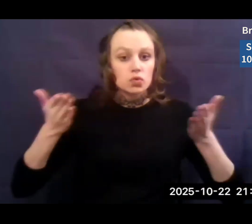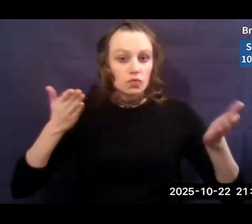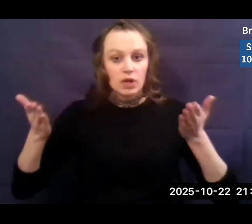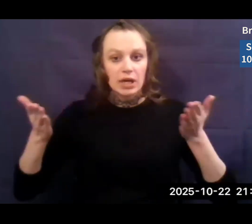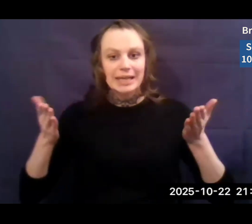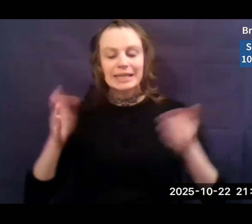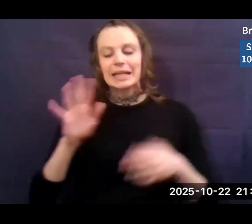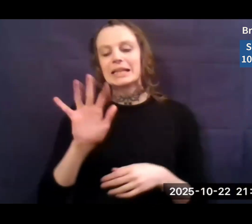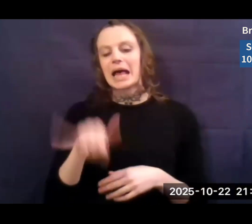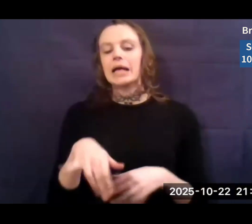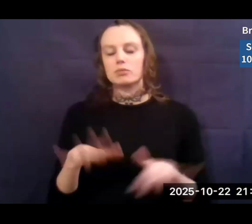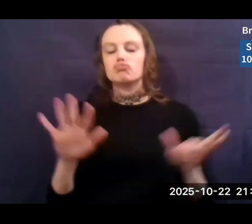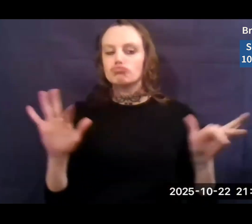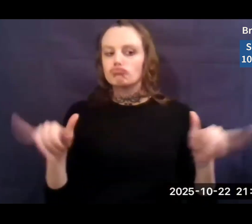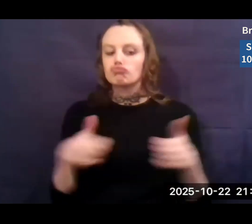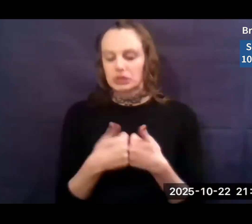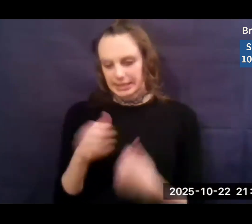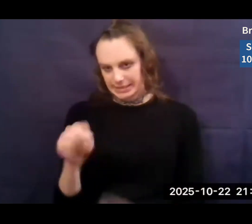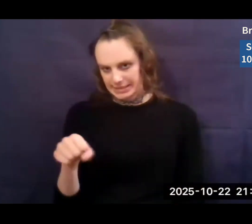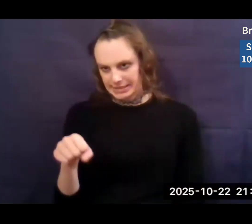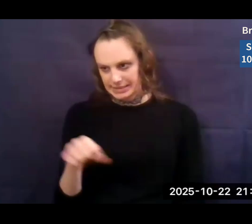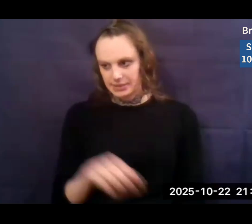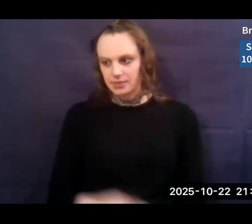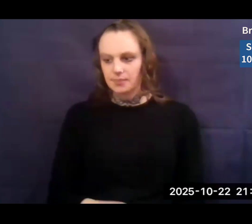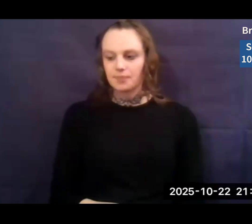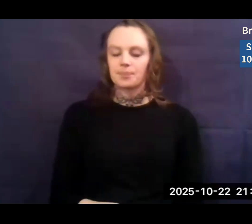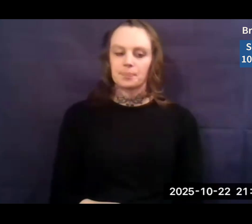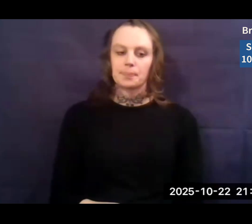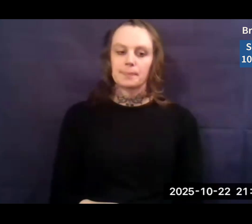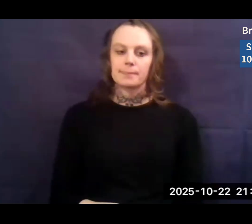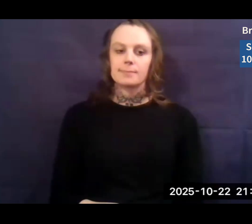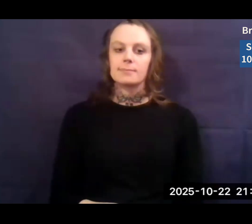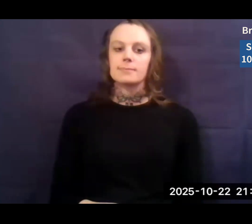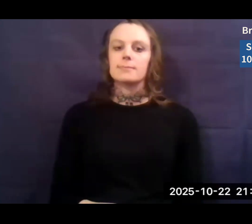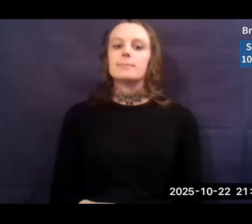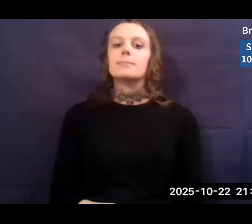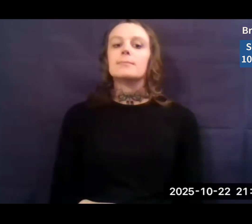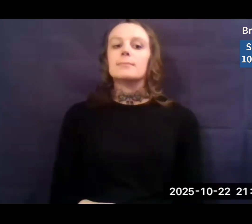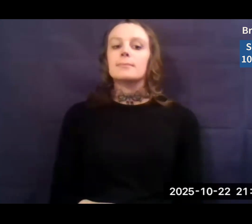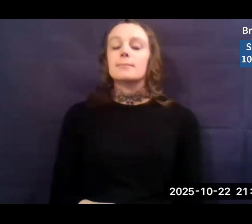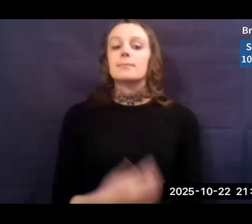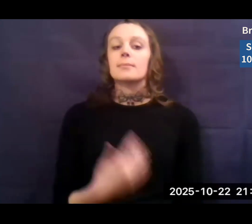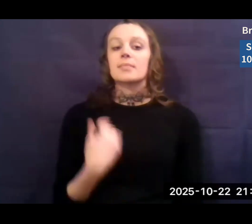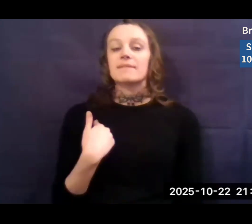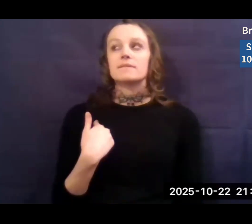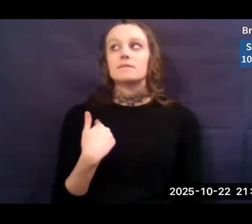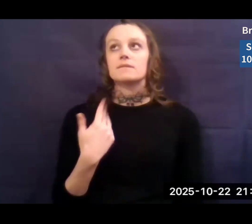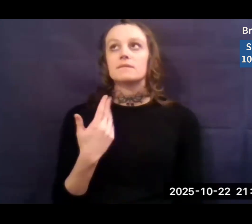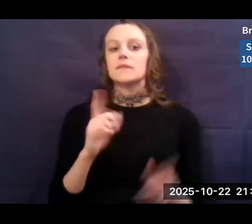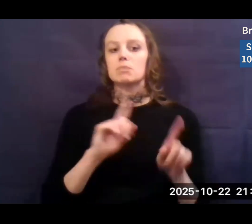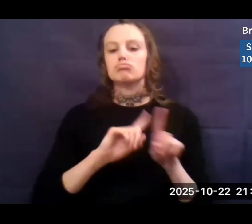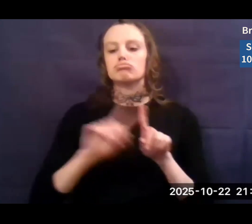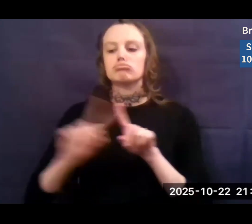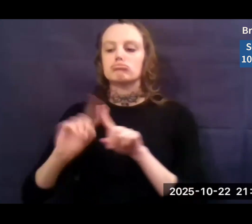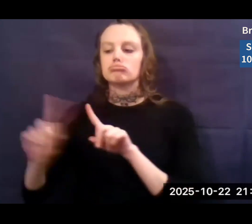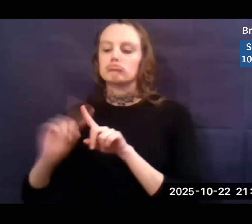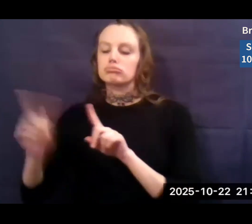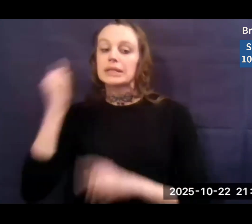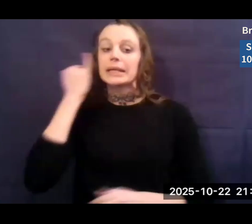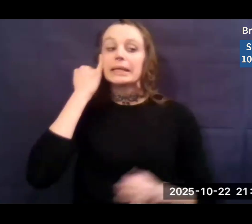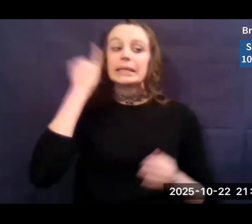really challenging. There are a lot of different uh, ideas,